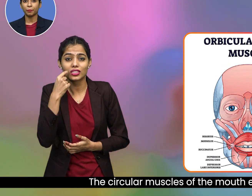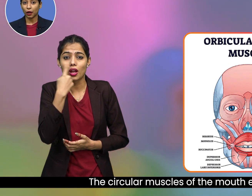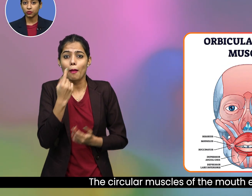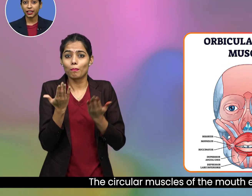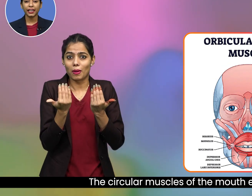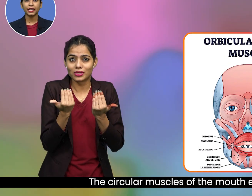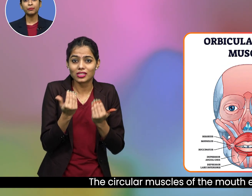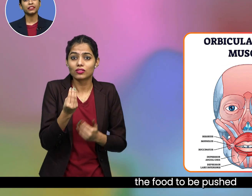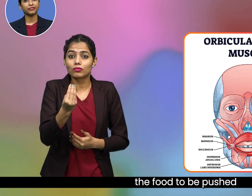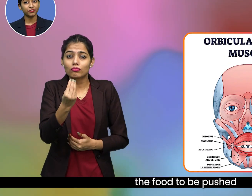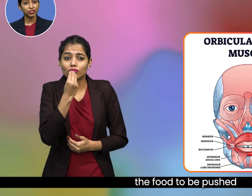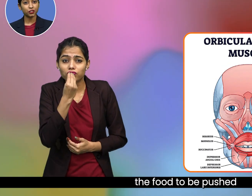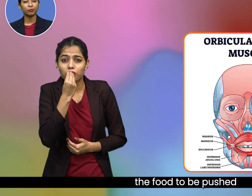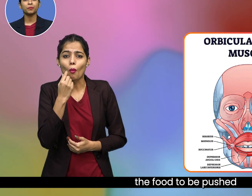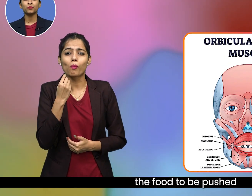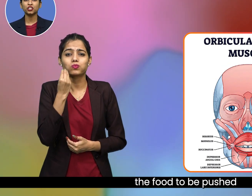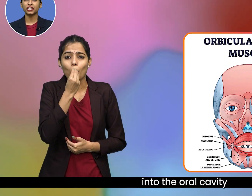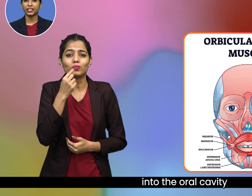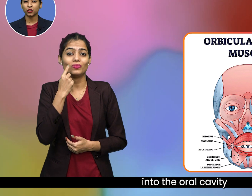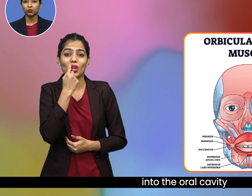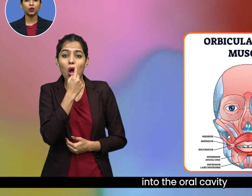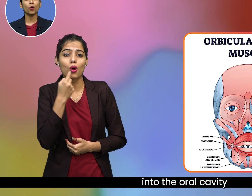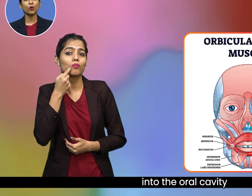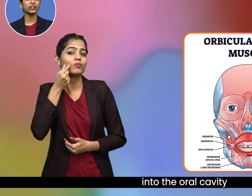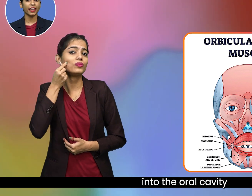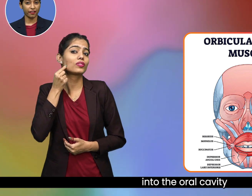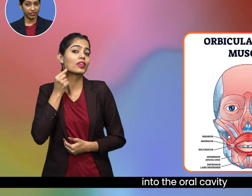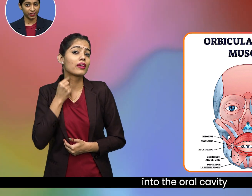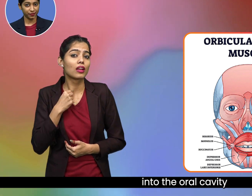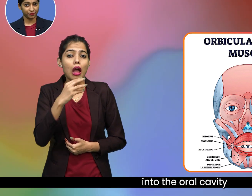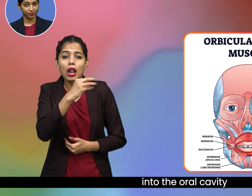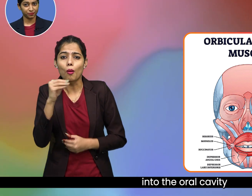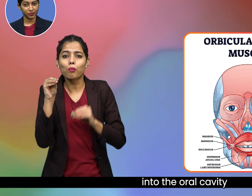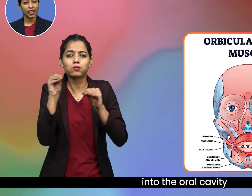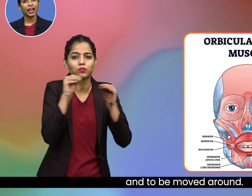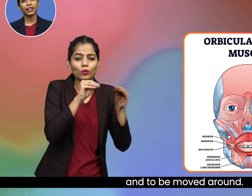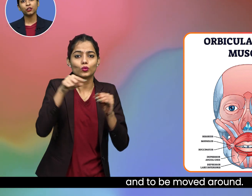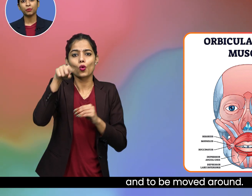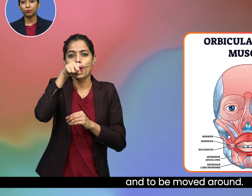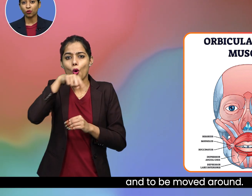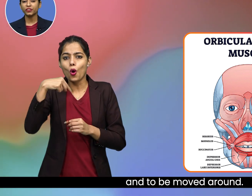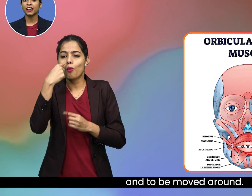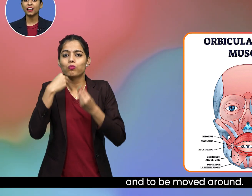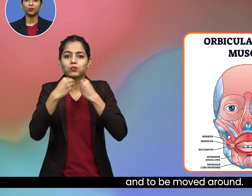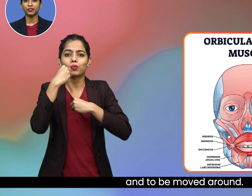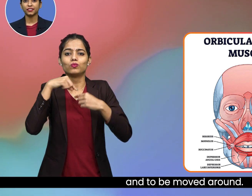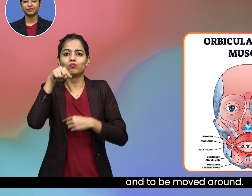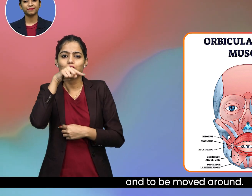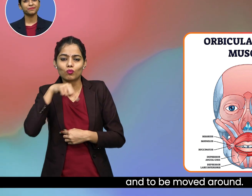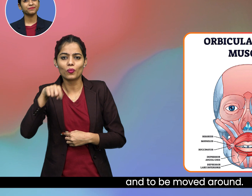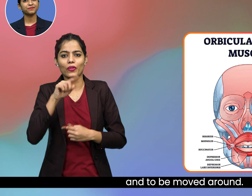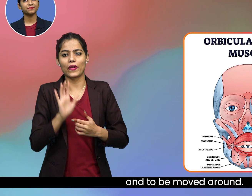of the mouth enable the food to be pushed into the oral cavity and to be moved around.